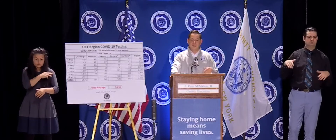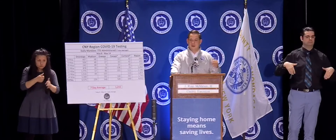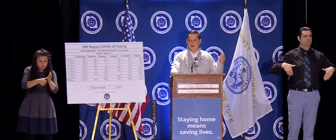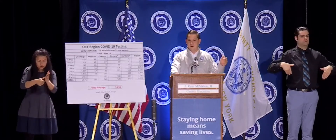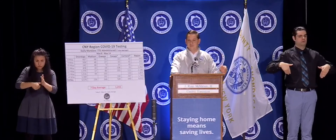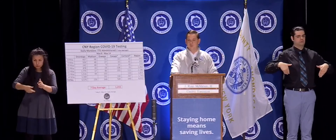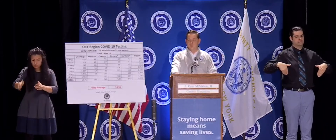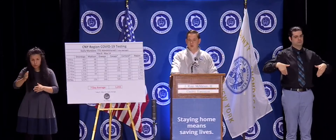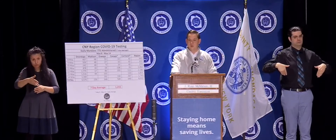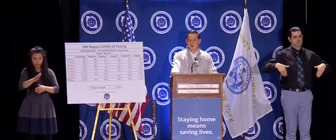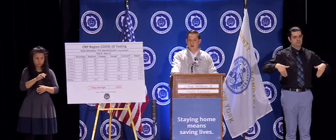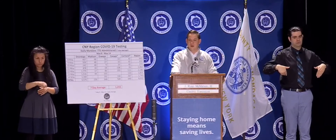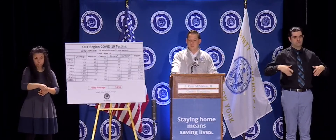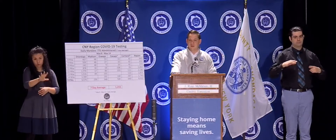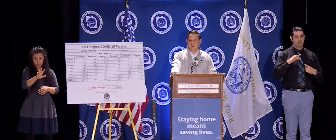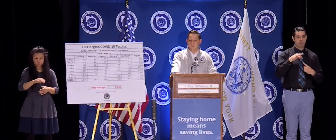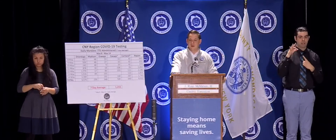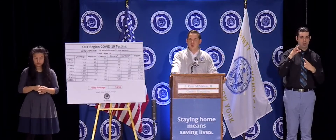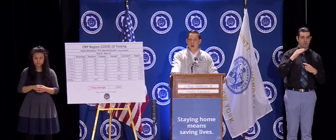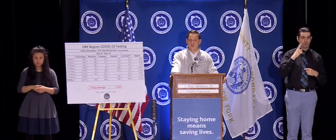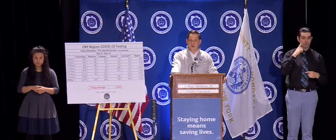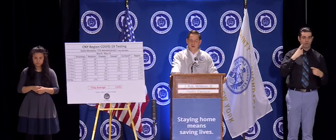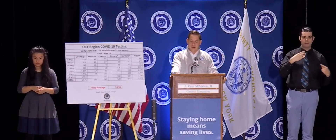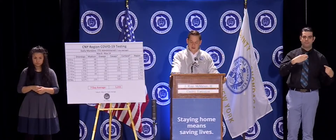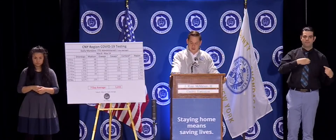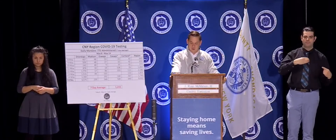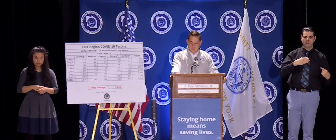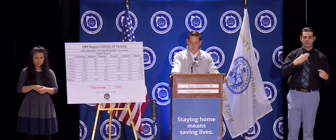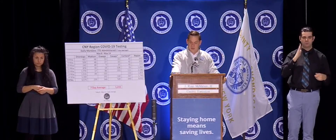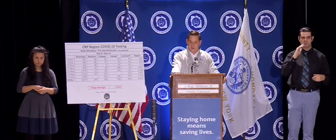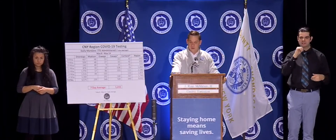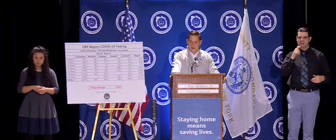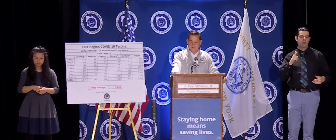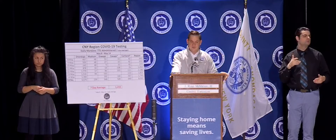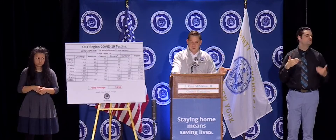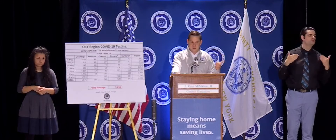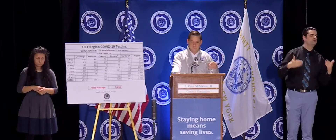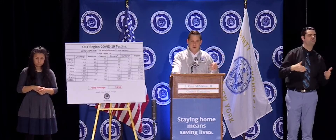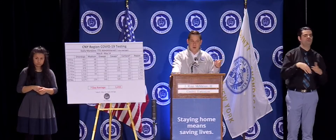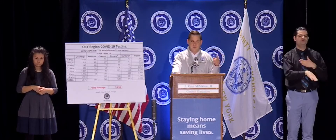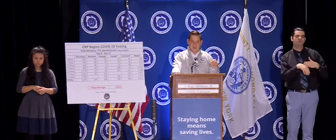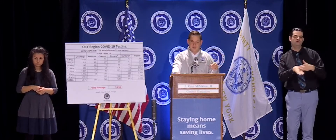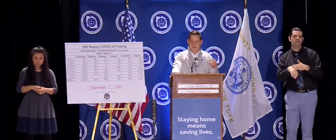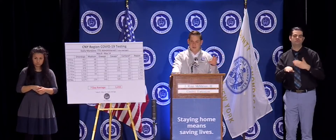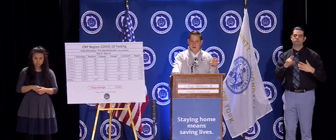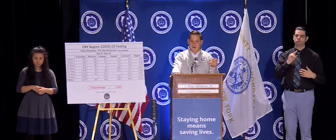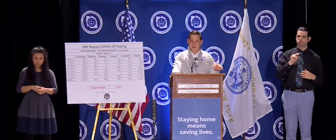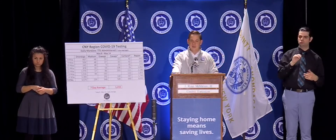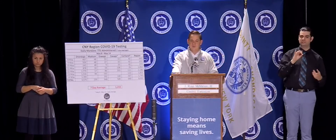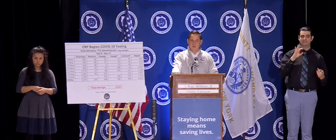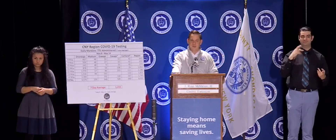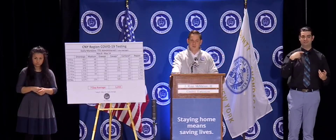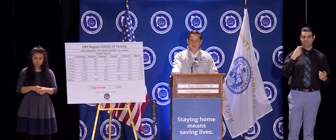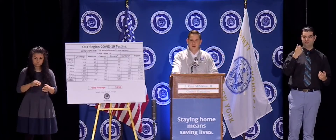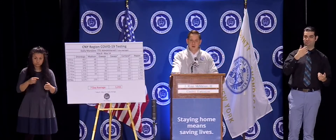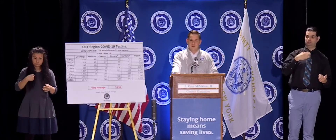operating, we aren't going to go out there yet. We need to give this a couple days to settle in, get the information